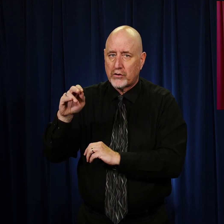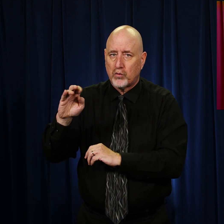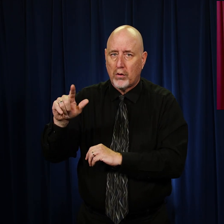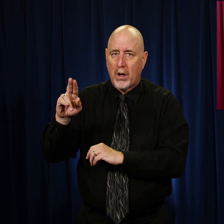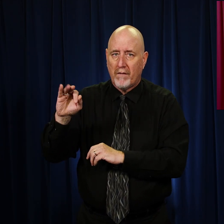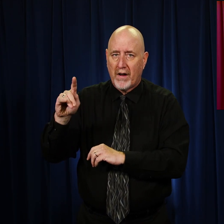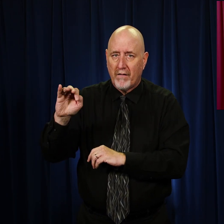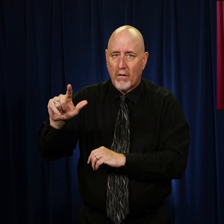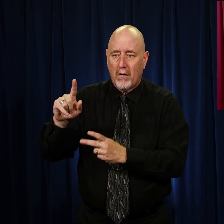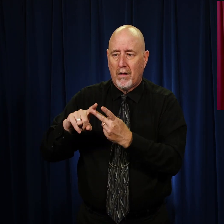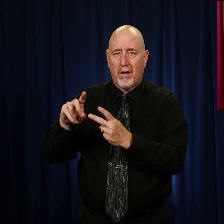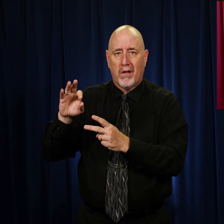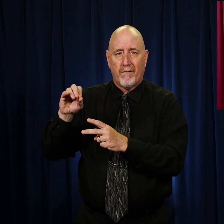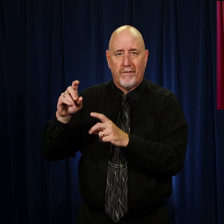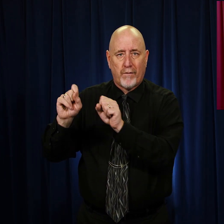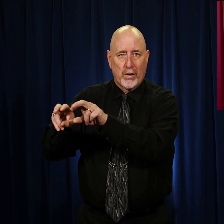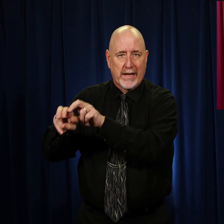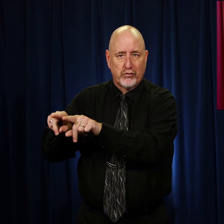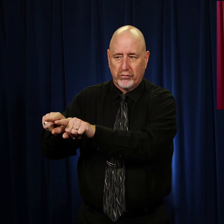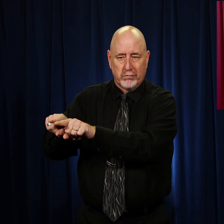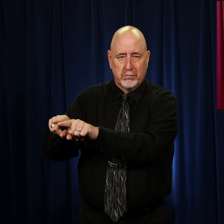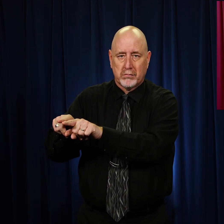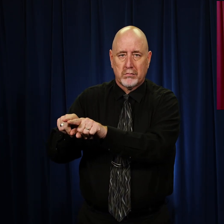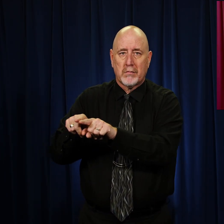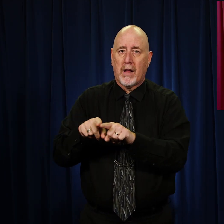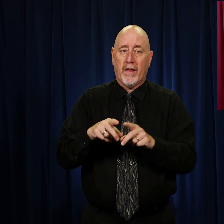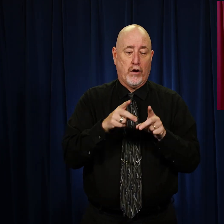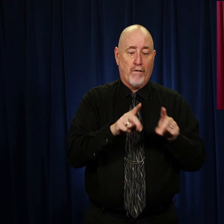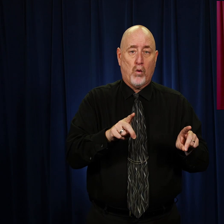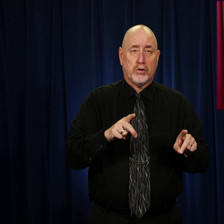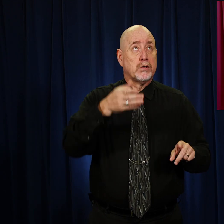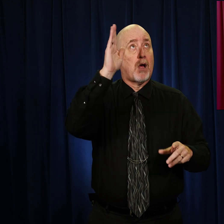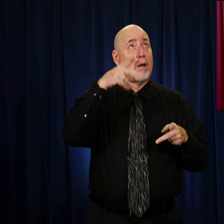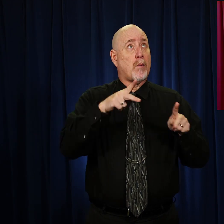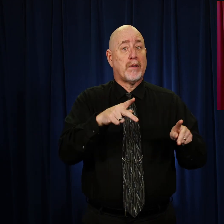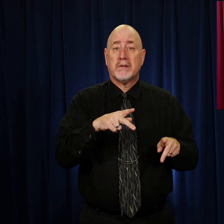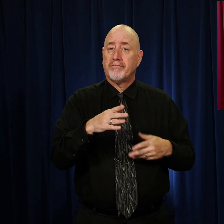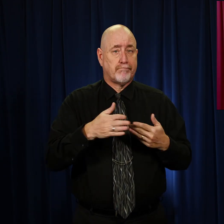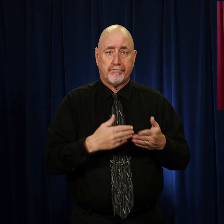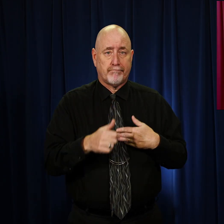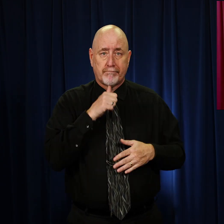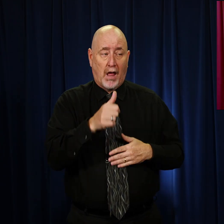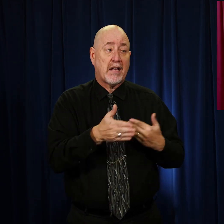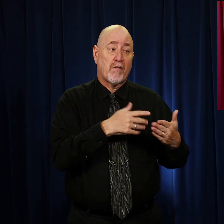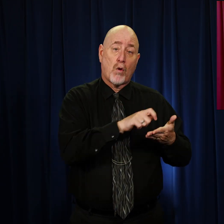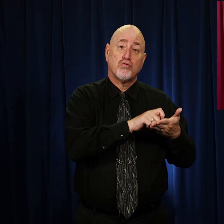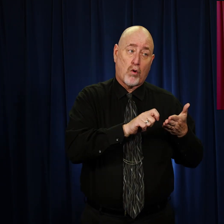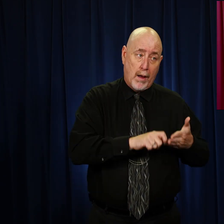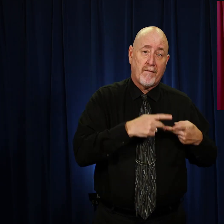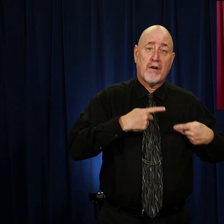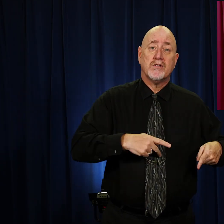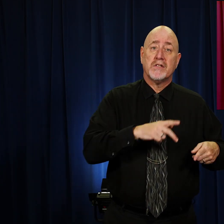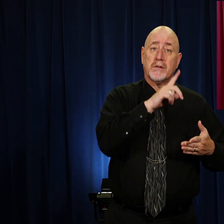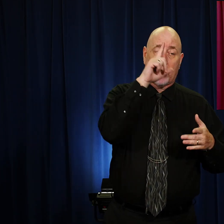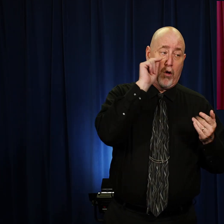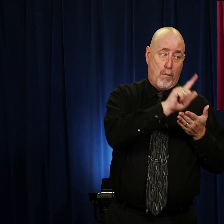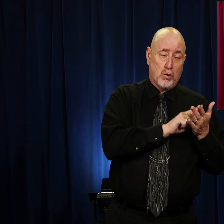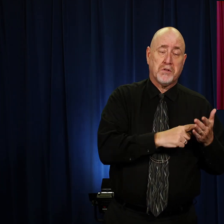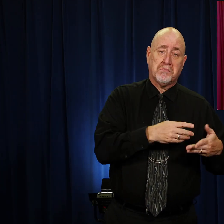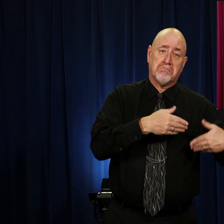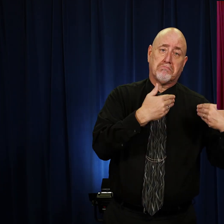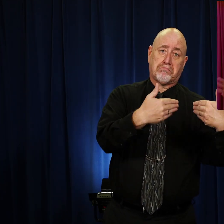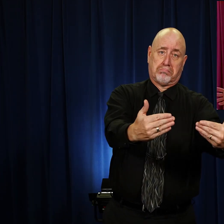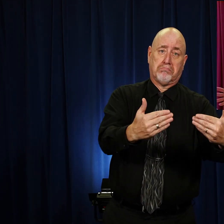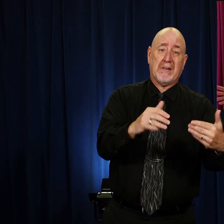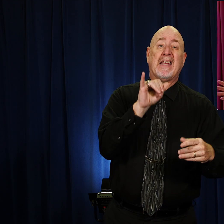or fornication, then this is not within the scope of God's law, even though the scribes and Pharisees from the law of Moses would